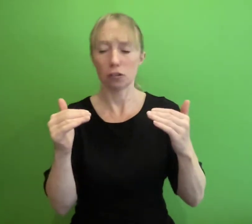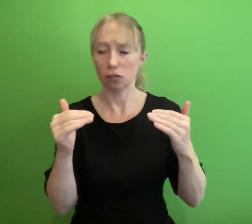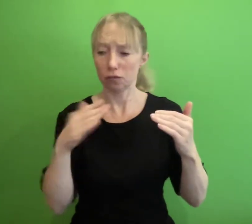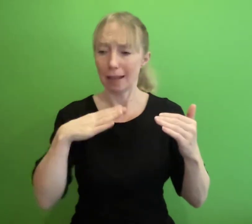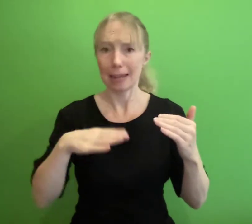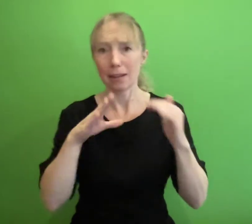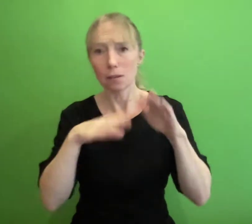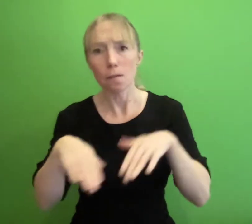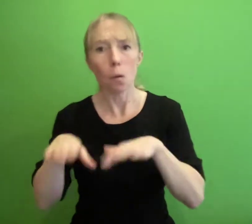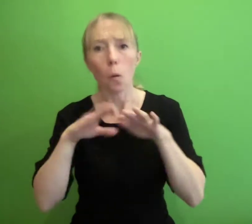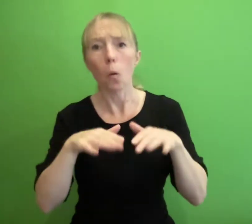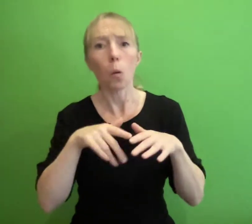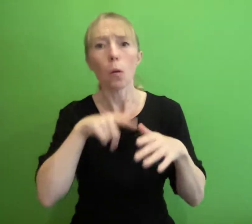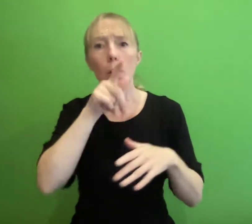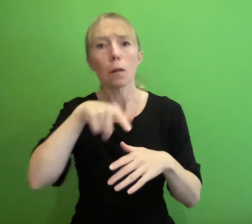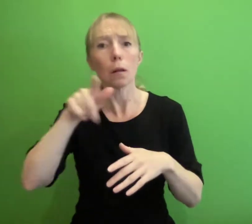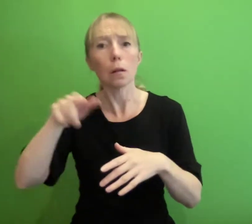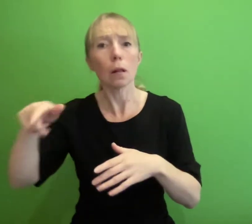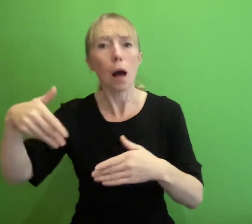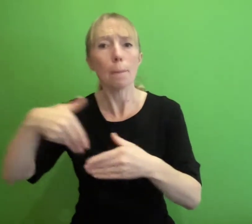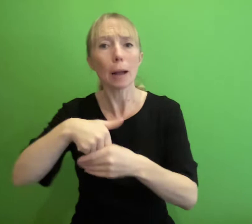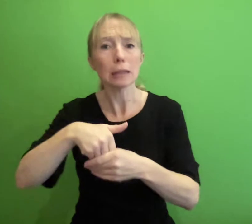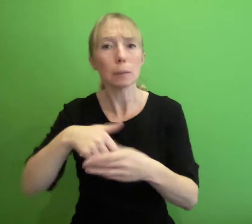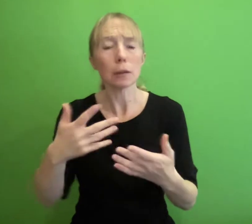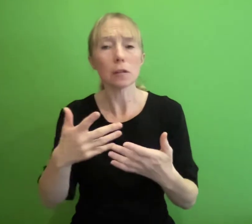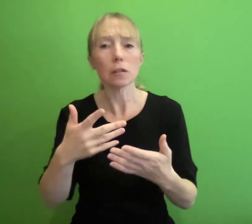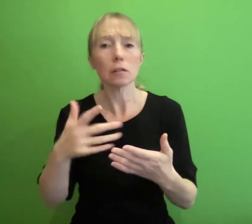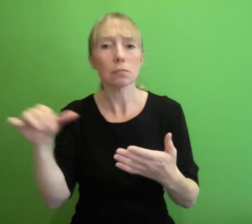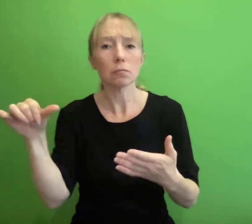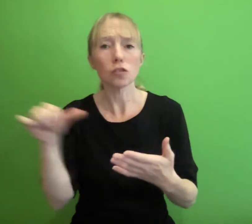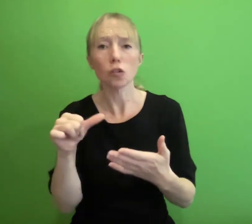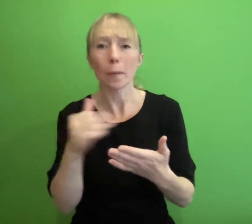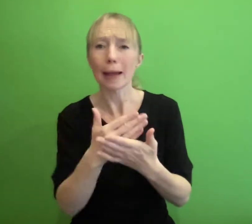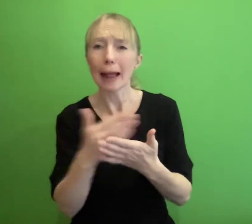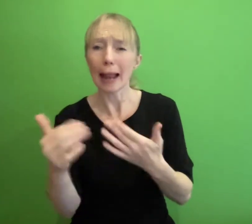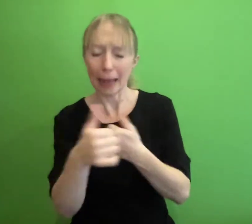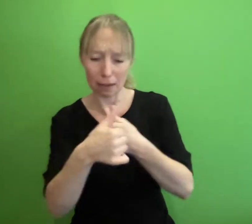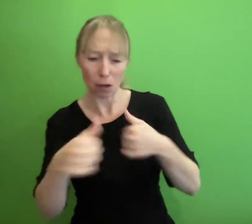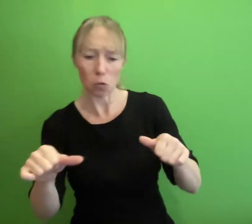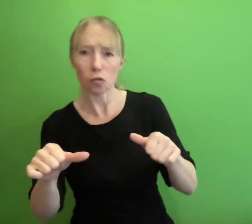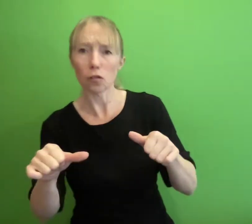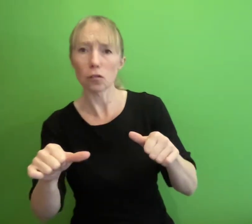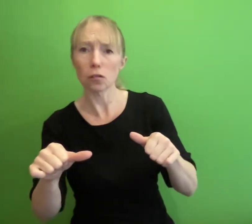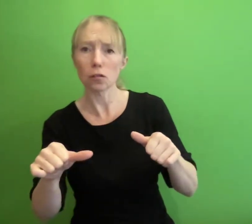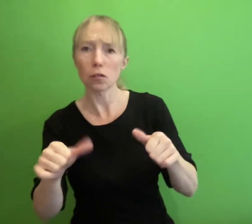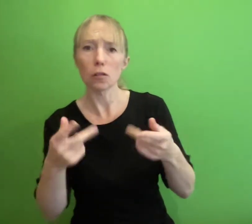participants, and that there should be clear solutions to remedy problems that arise with accessibility.